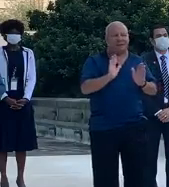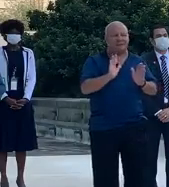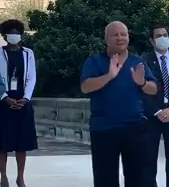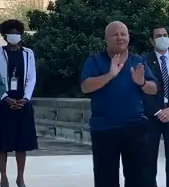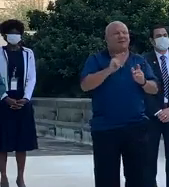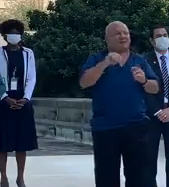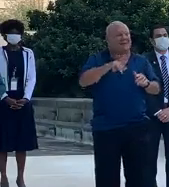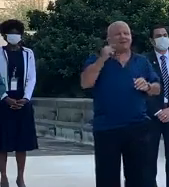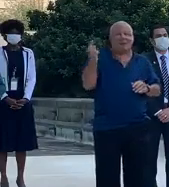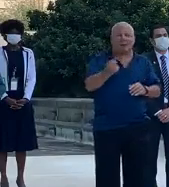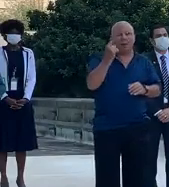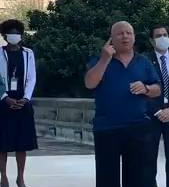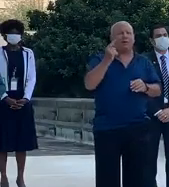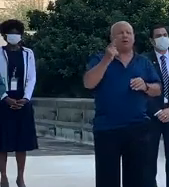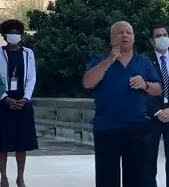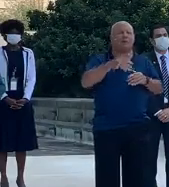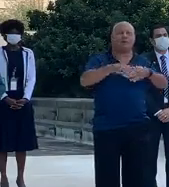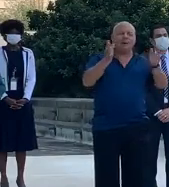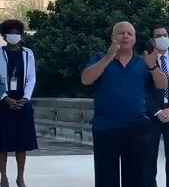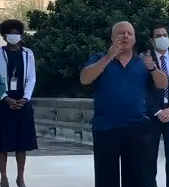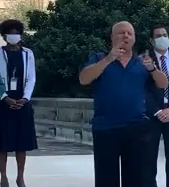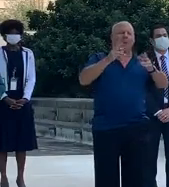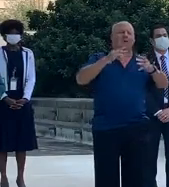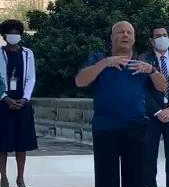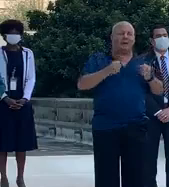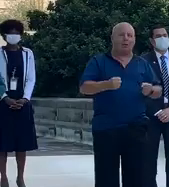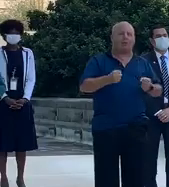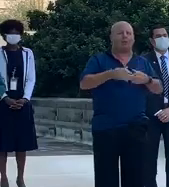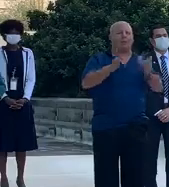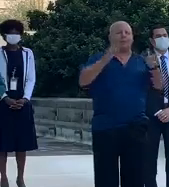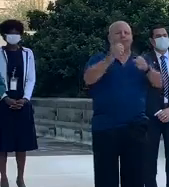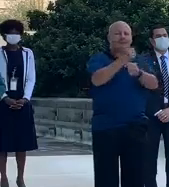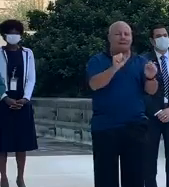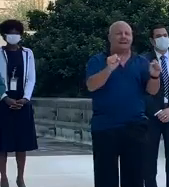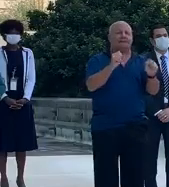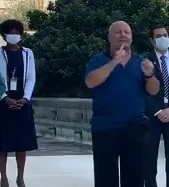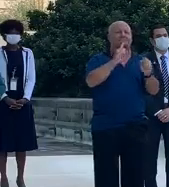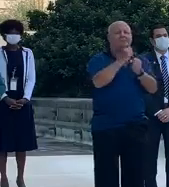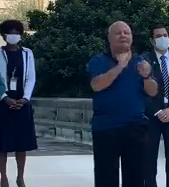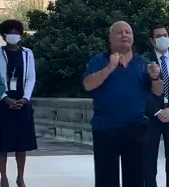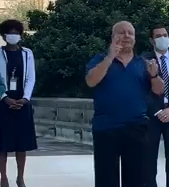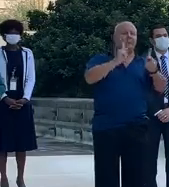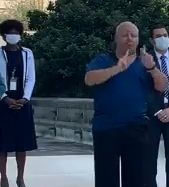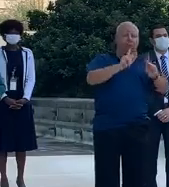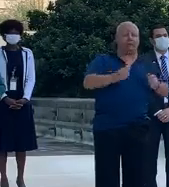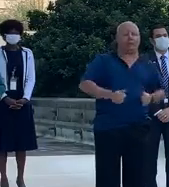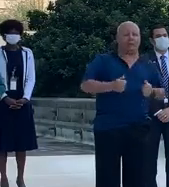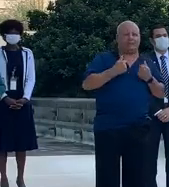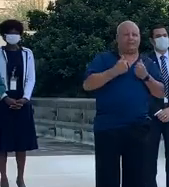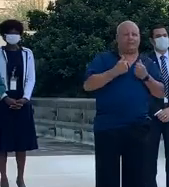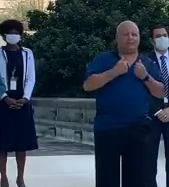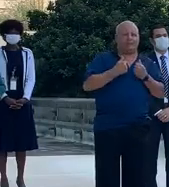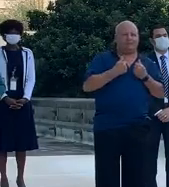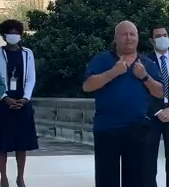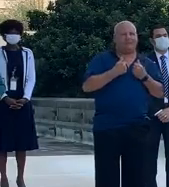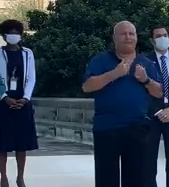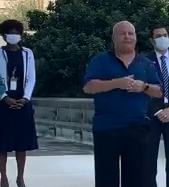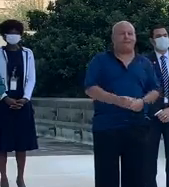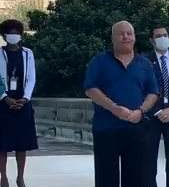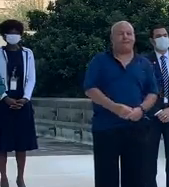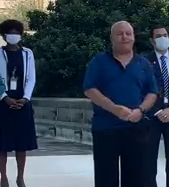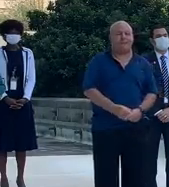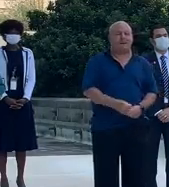This always has been about public health, public safety, and saving lives, human lives. So as a result of